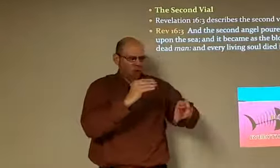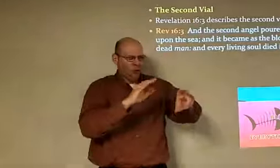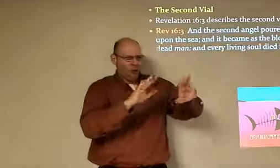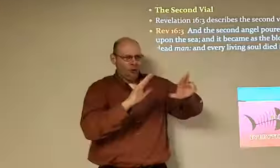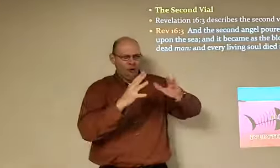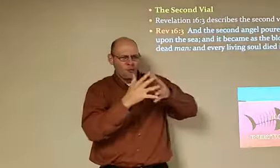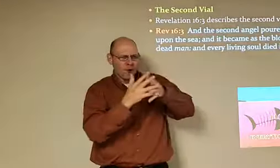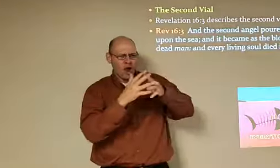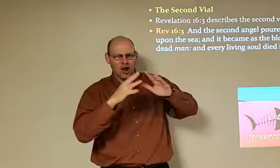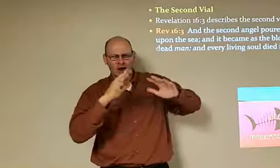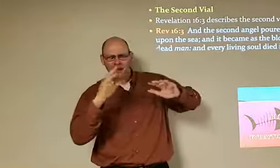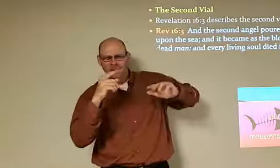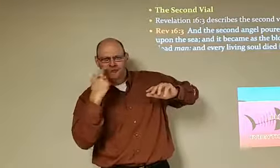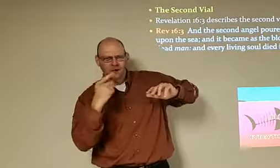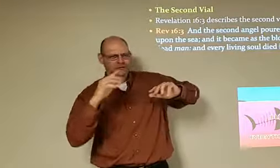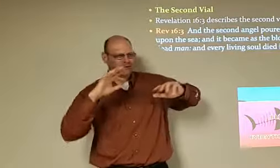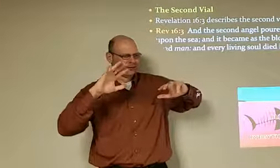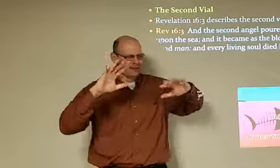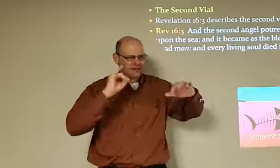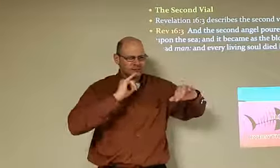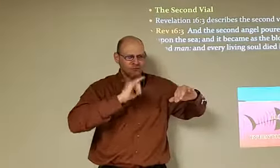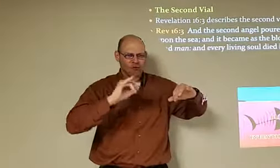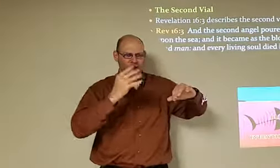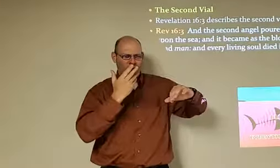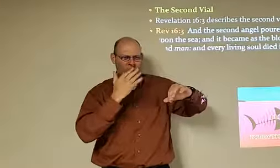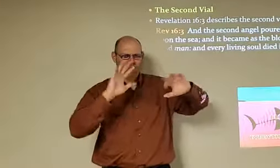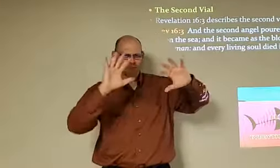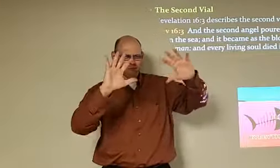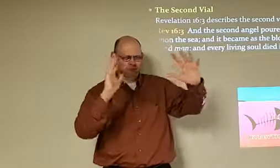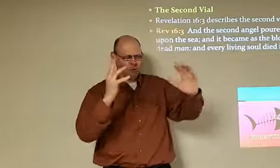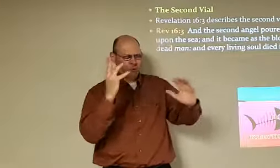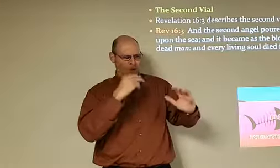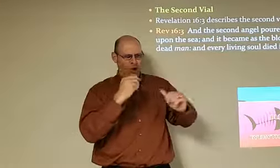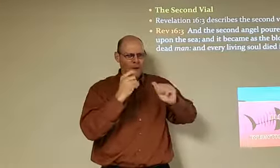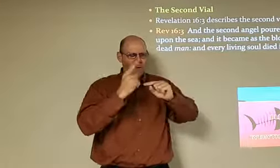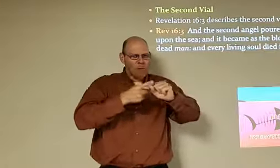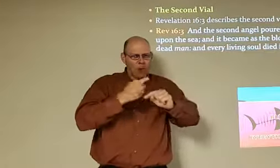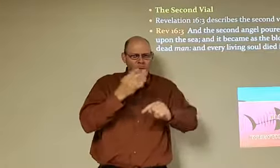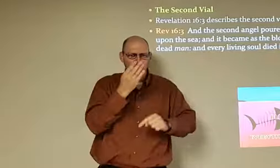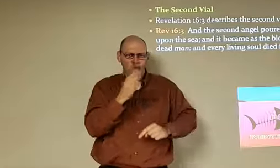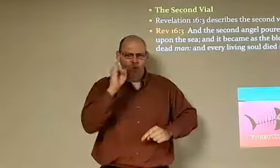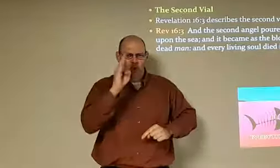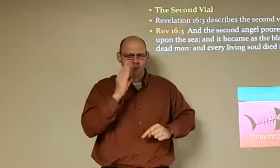marked green, and water would be blue, and